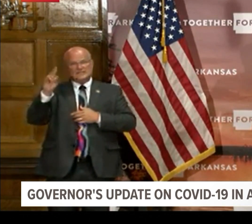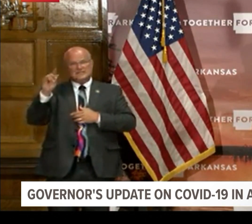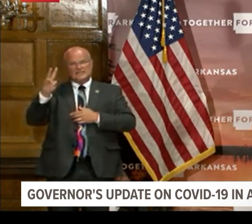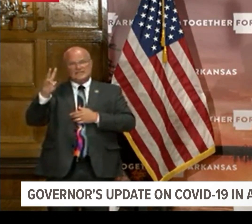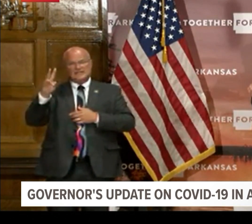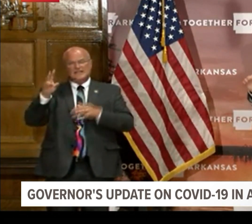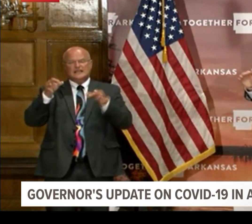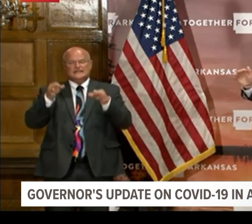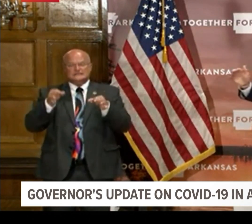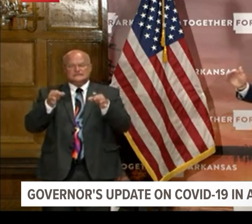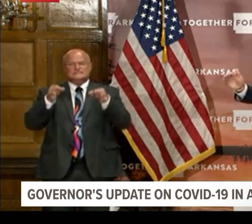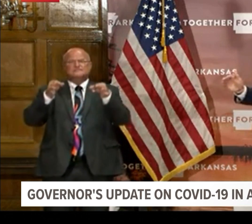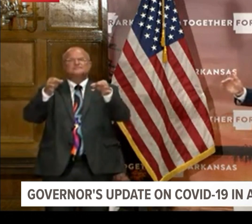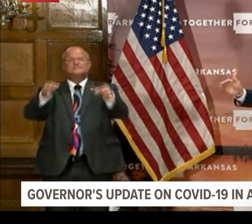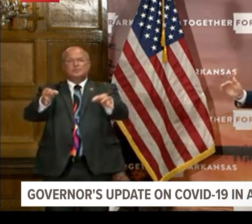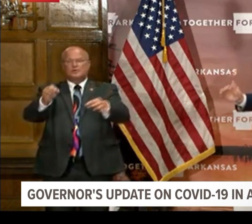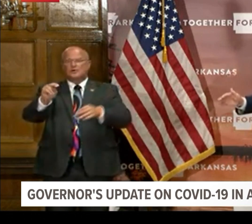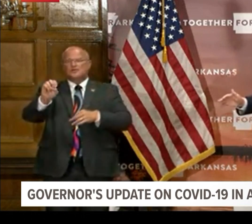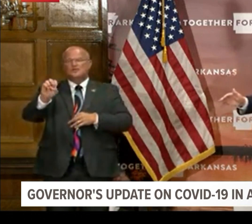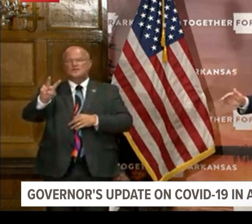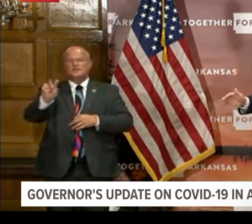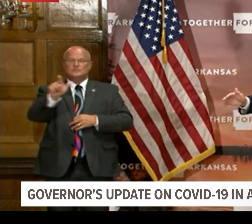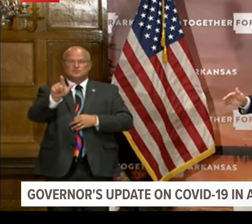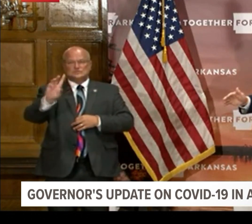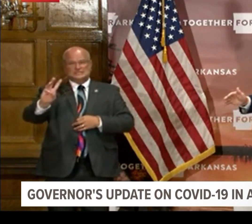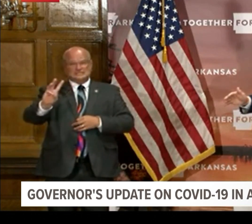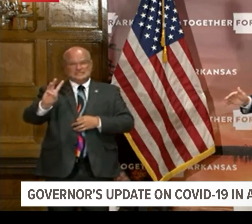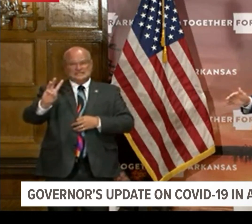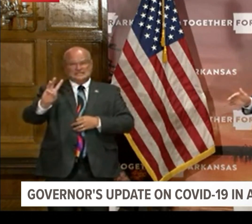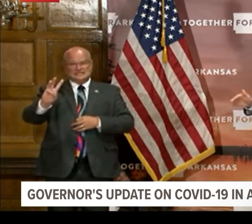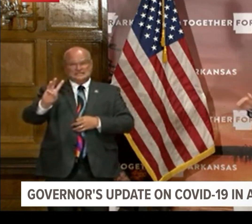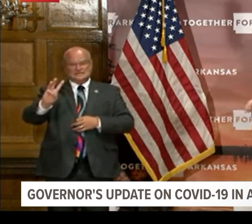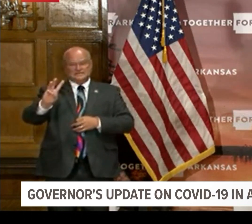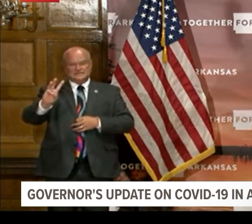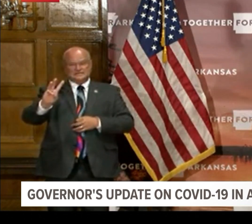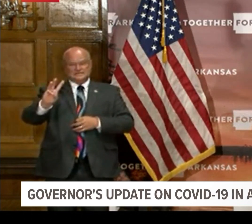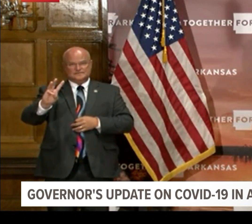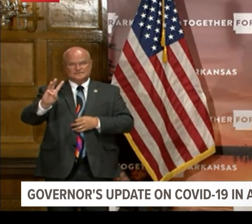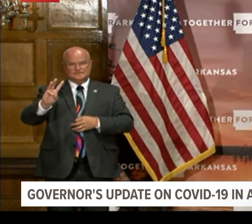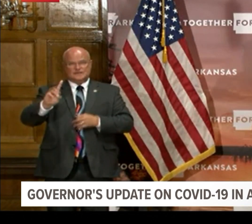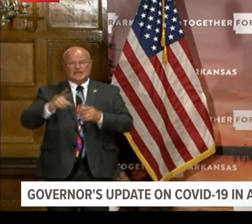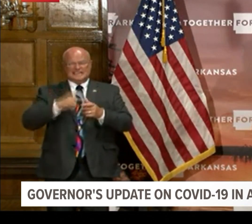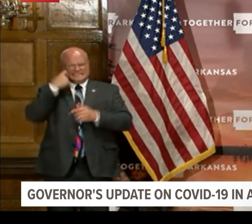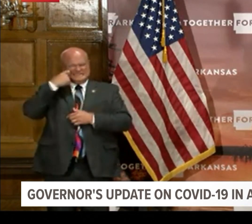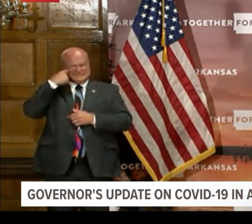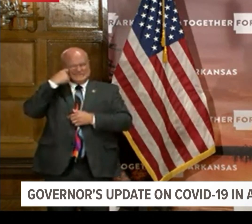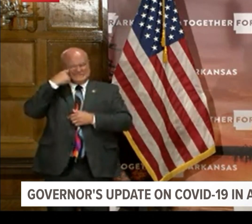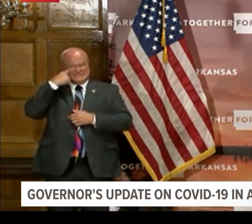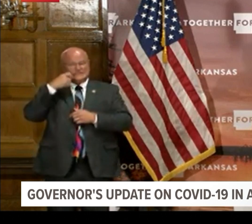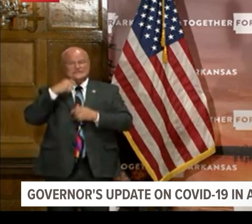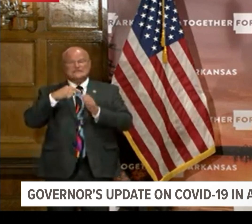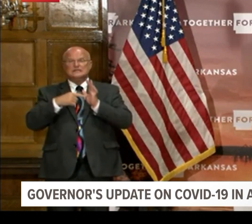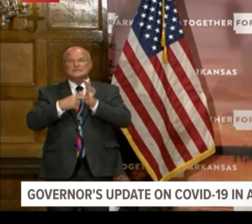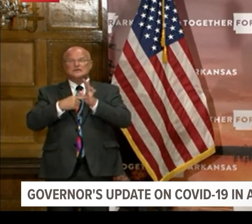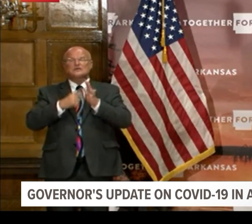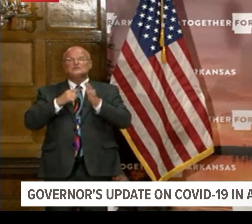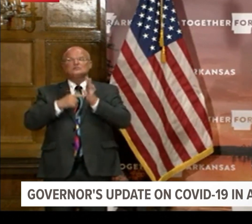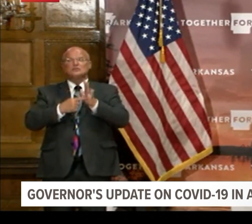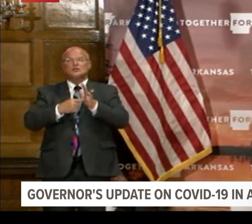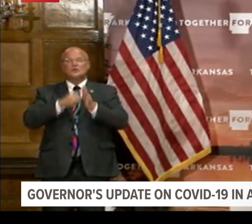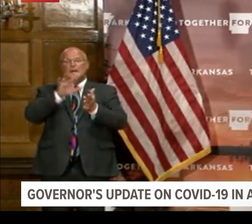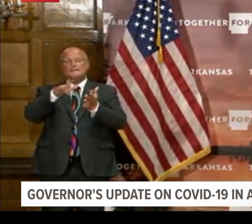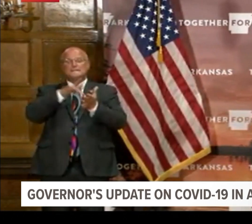was modified to be on November 26th of this year. And then the most recent modeling shows that the peak is